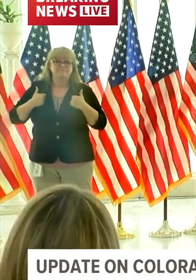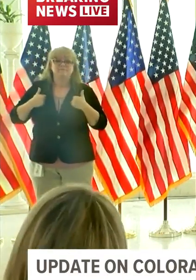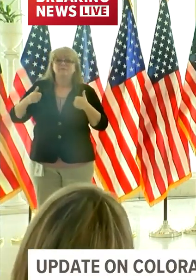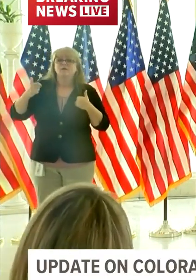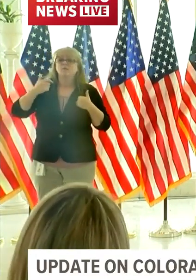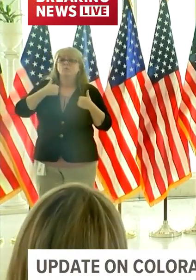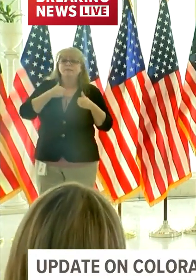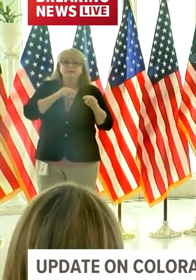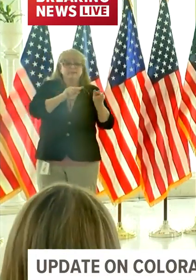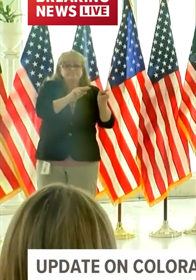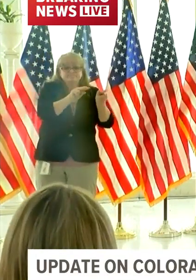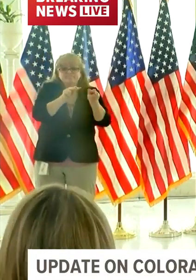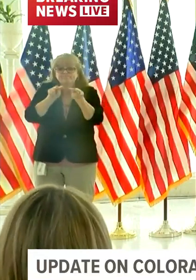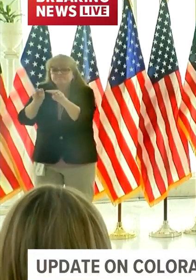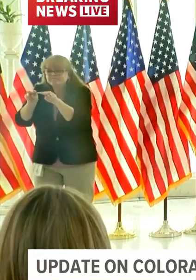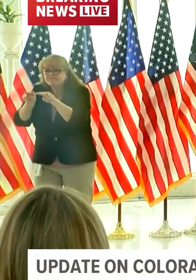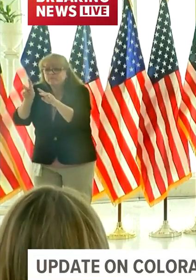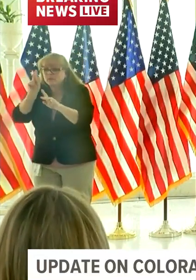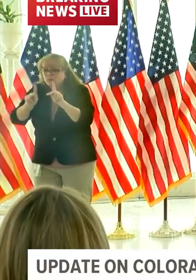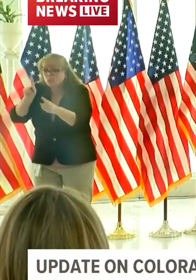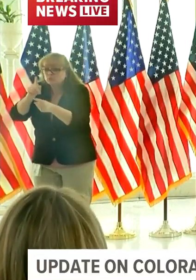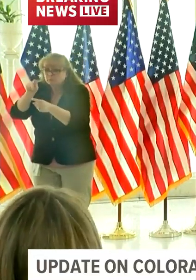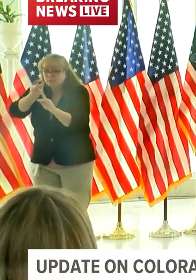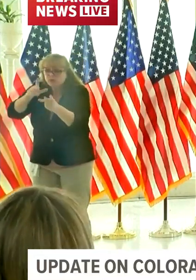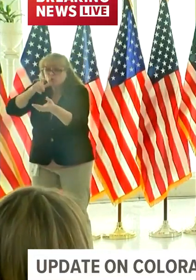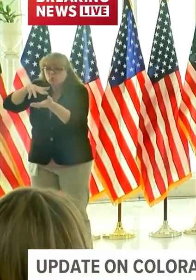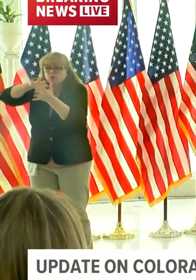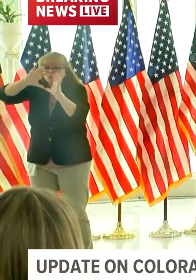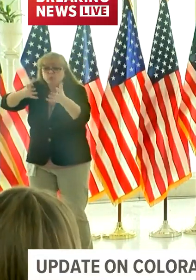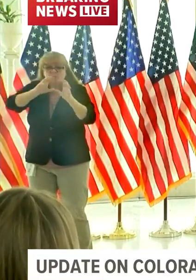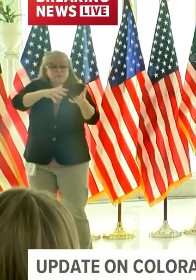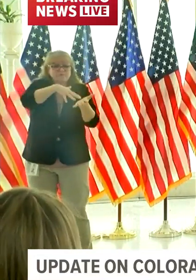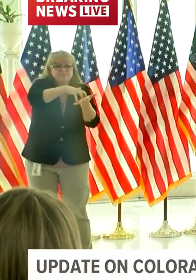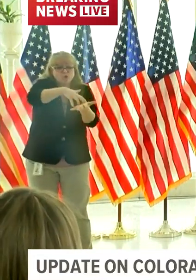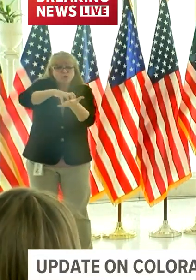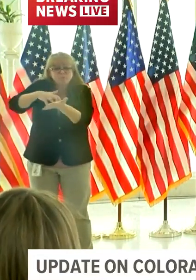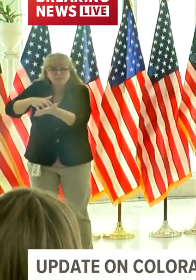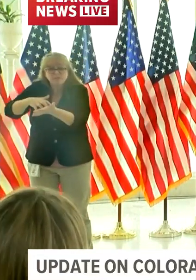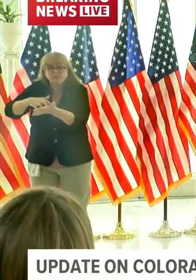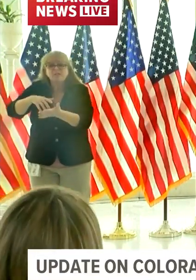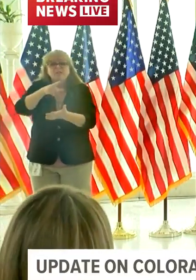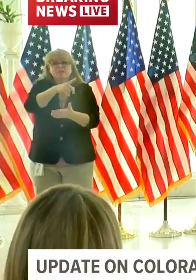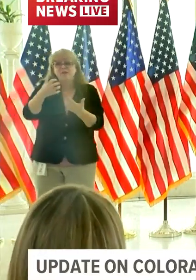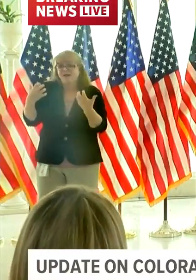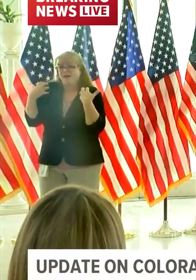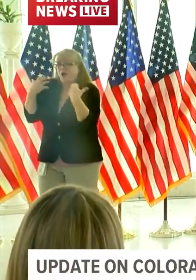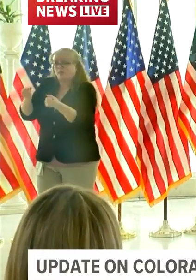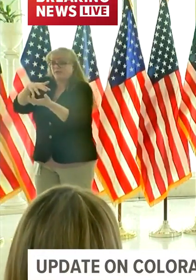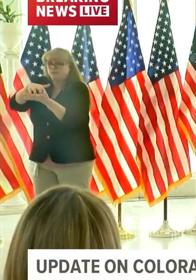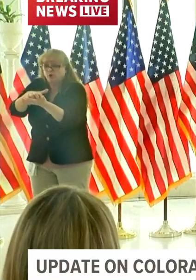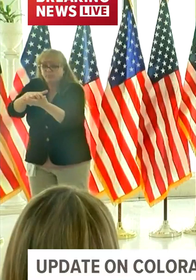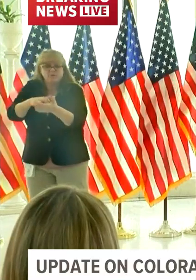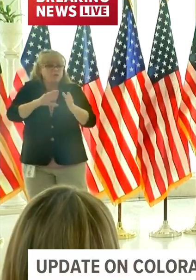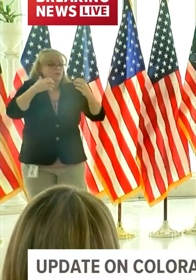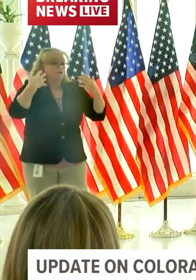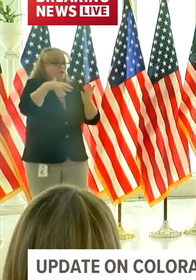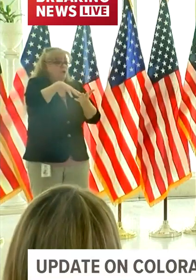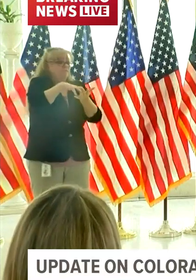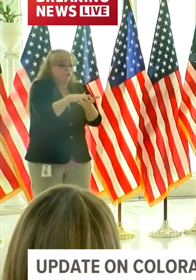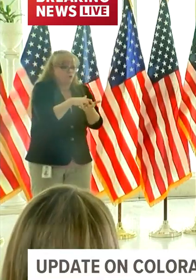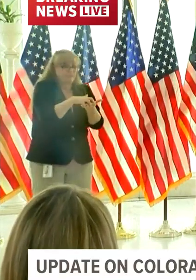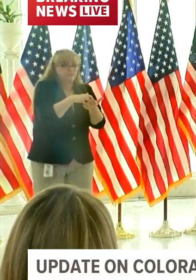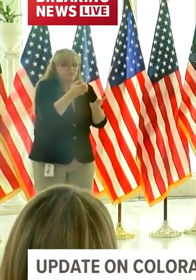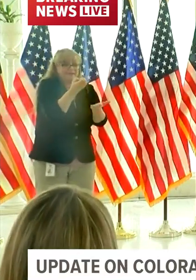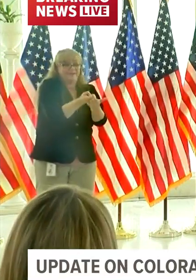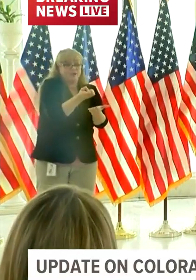us, both economically as well as at great health risk because of this virus. We all need to step up and be there for one